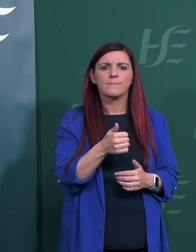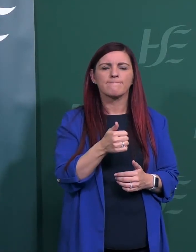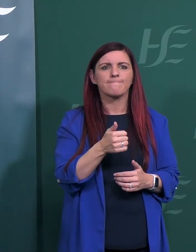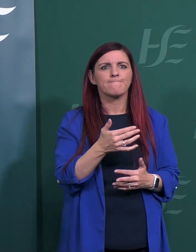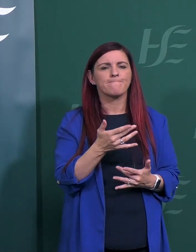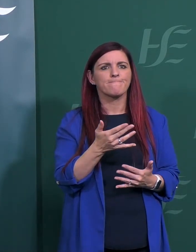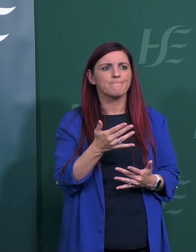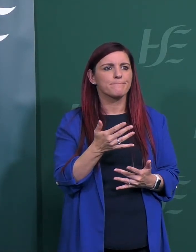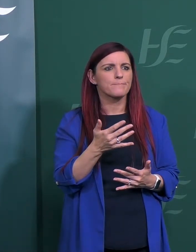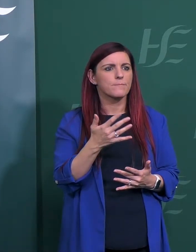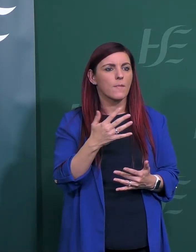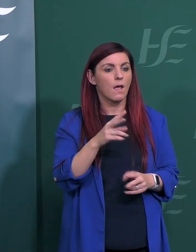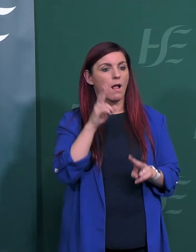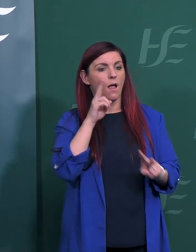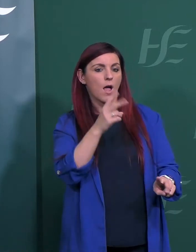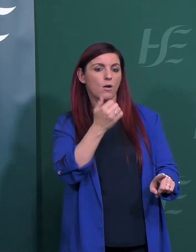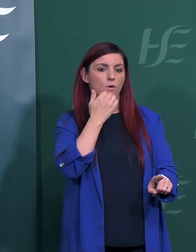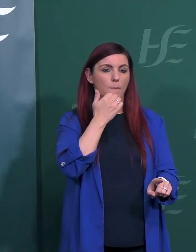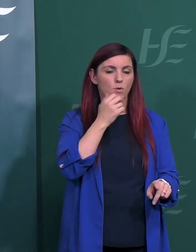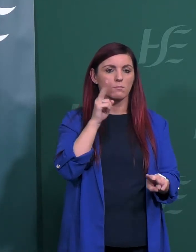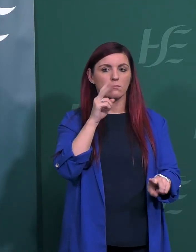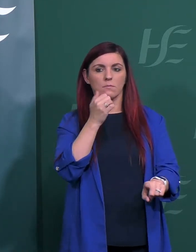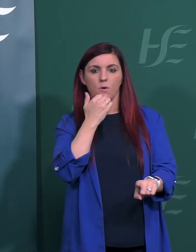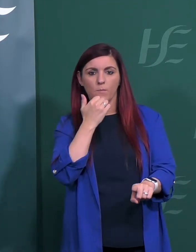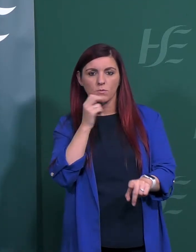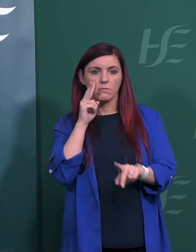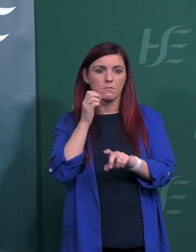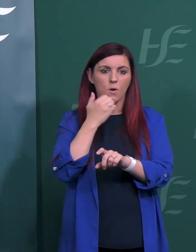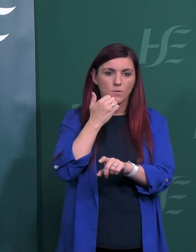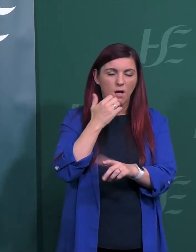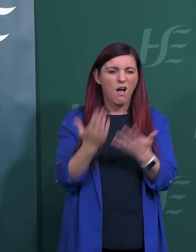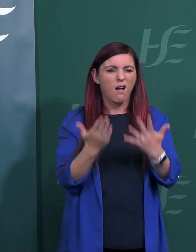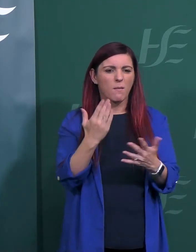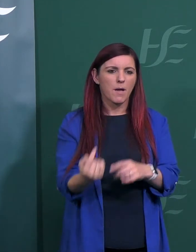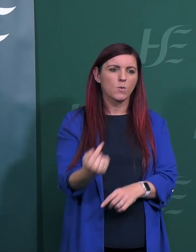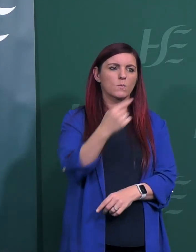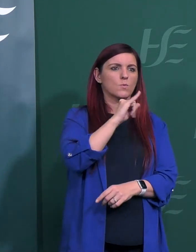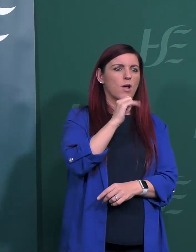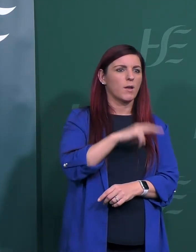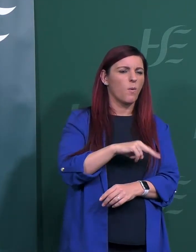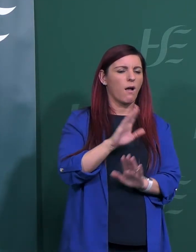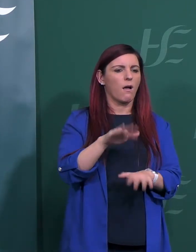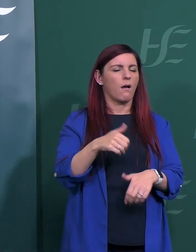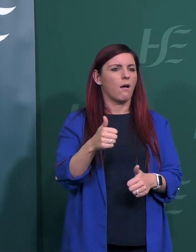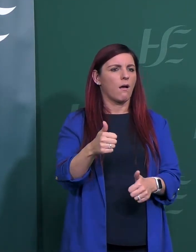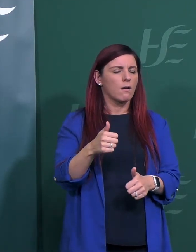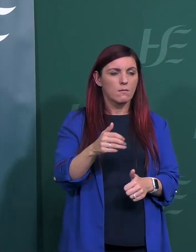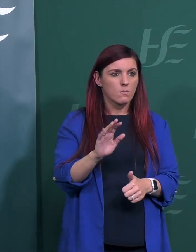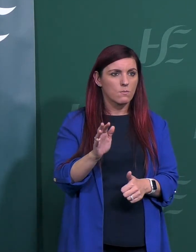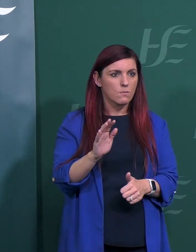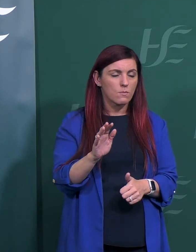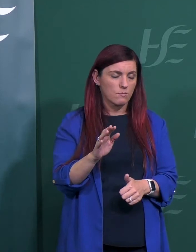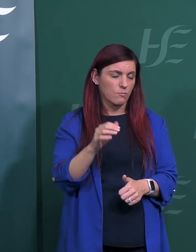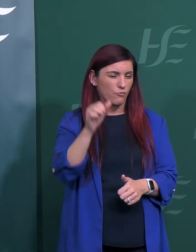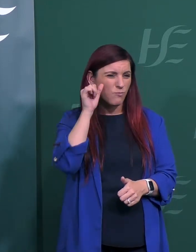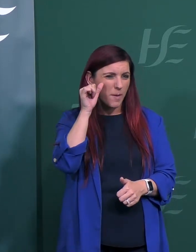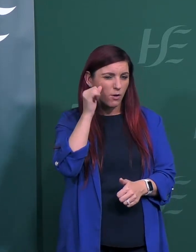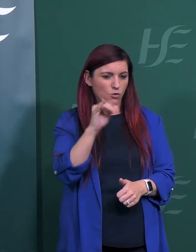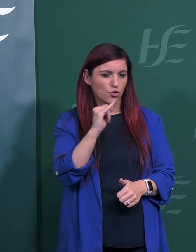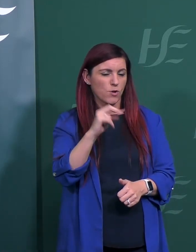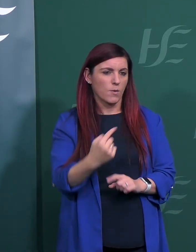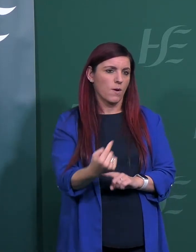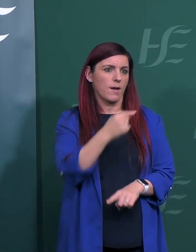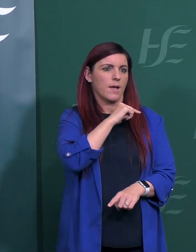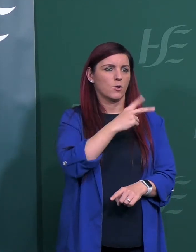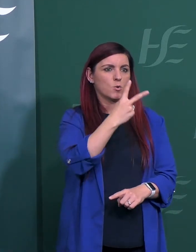just look at the numbers today relative to what we had in our hospitals in January, because in January, everybody familiar in those dark days,